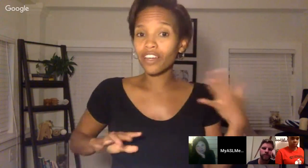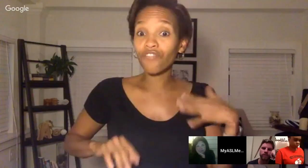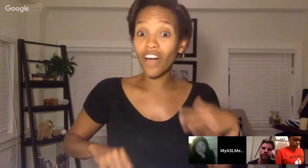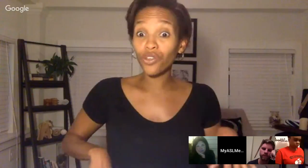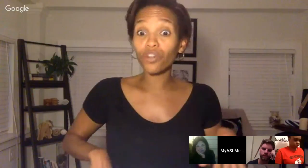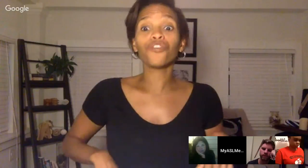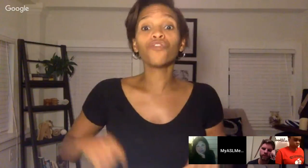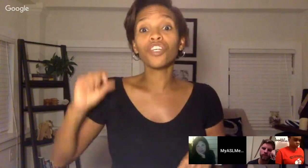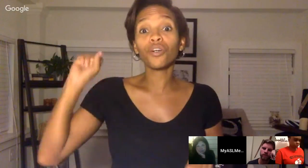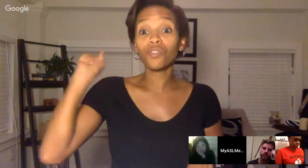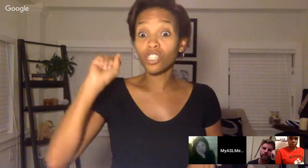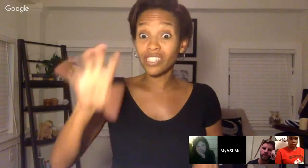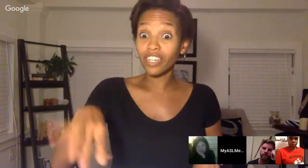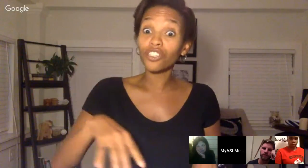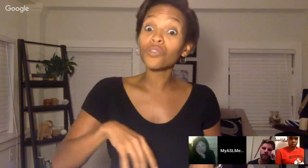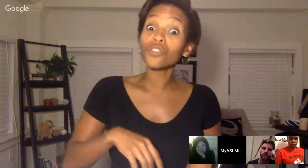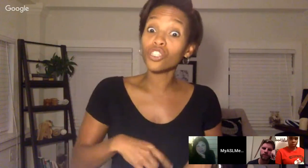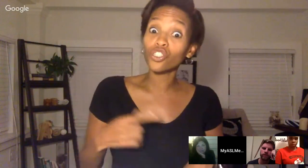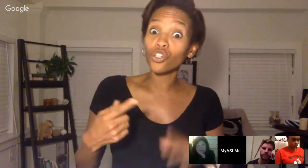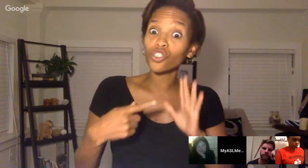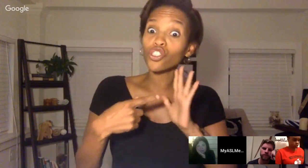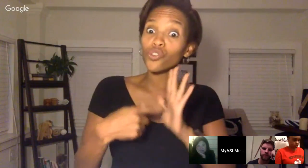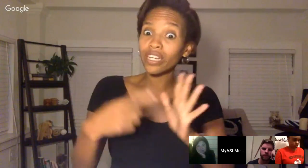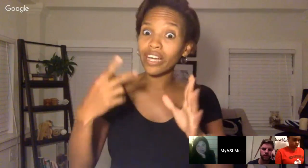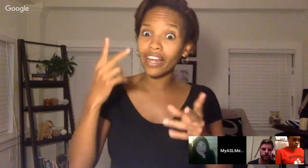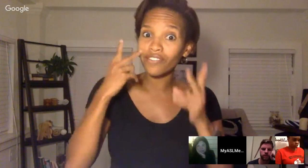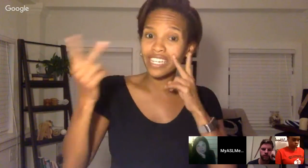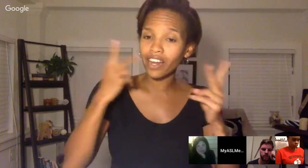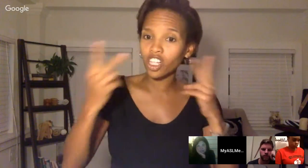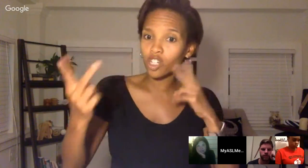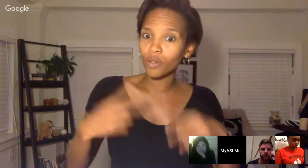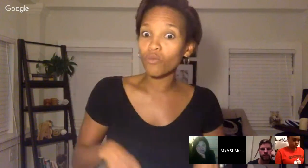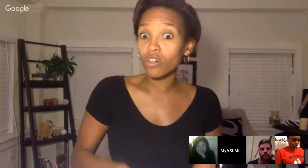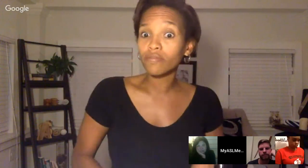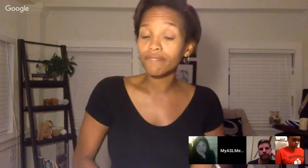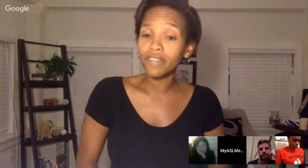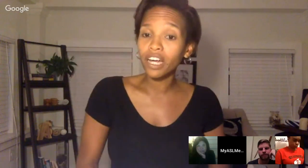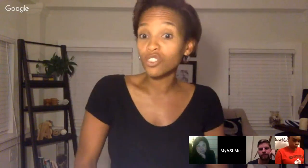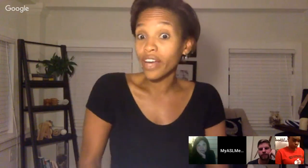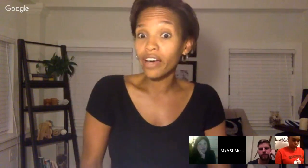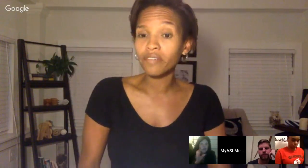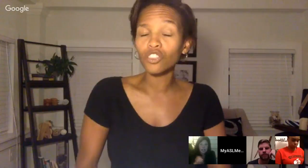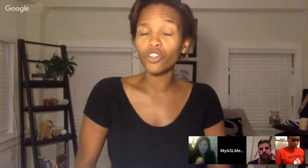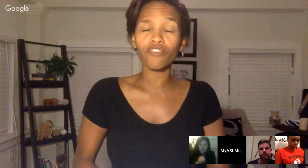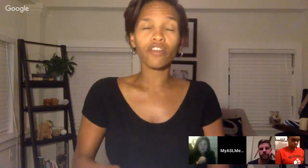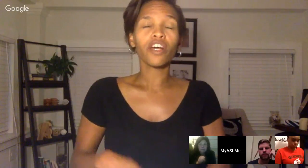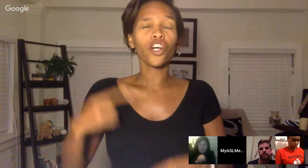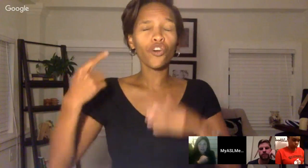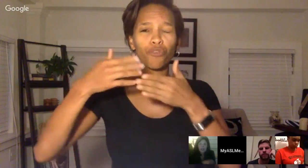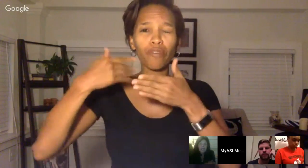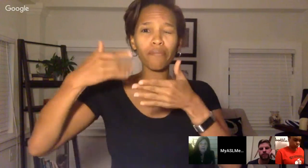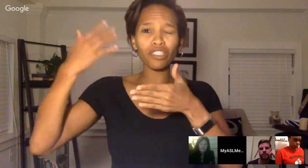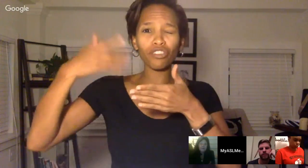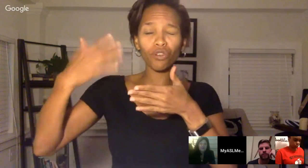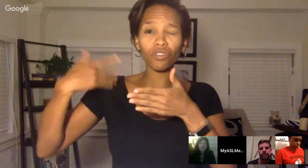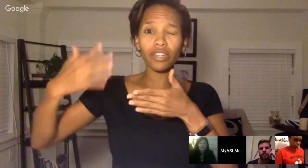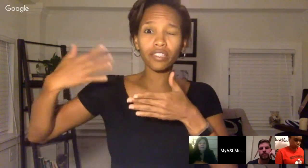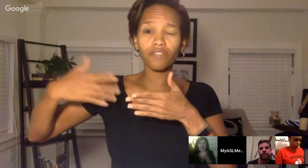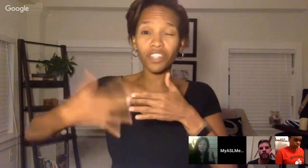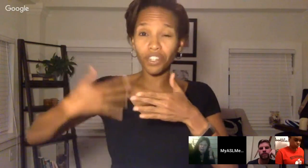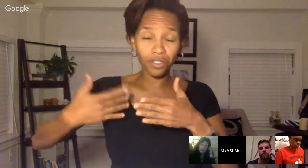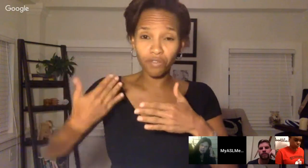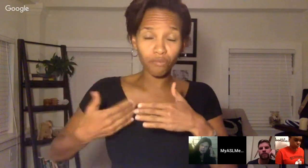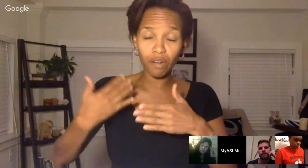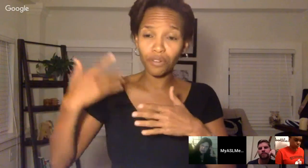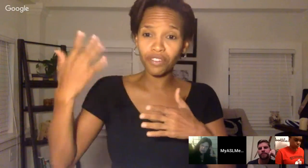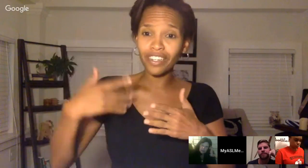sure that I can find you a few videos to send you so you can kind of see that a little bit more. I'll do that. I'll try to go through my mental Rolodex